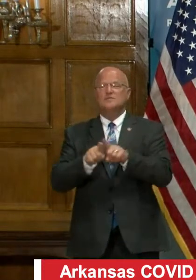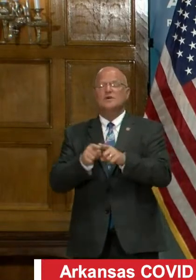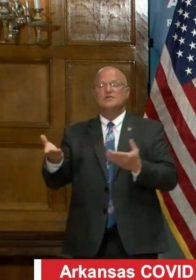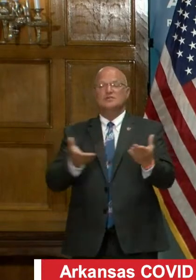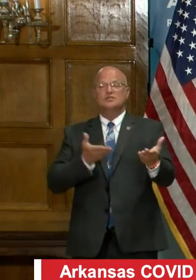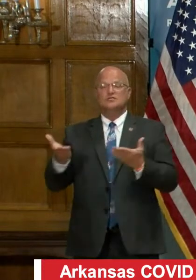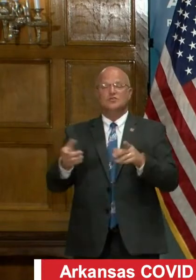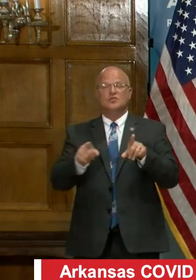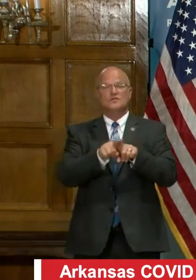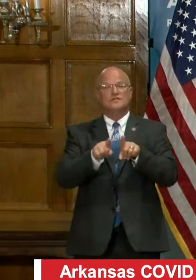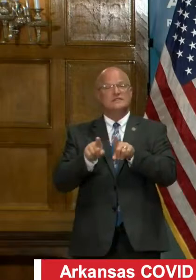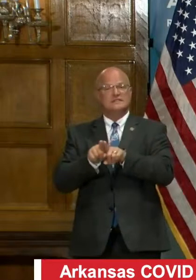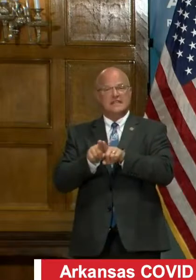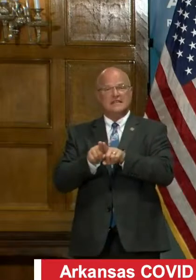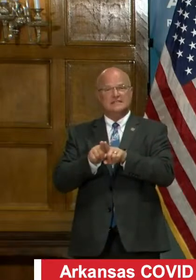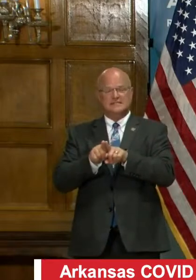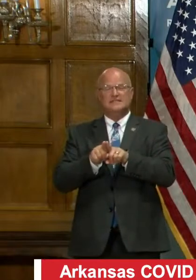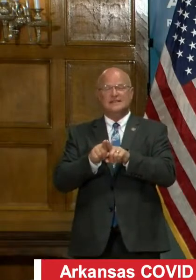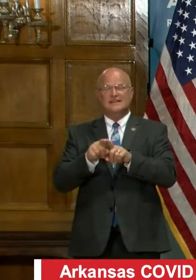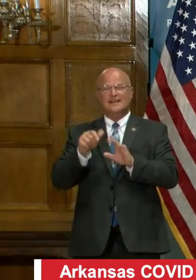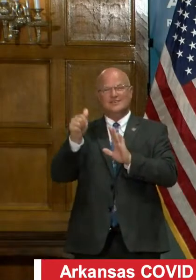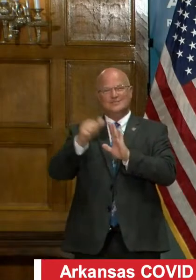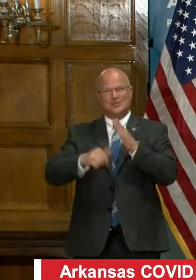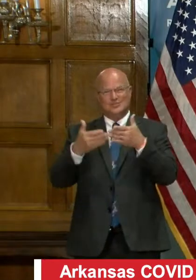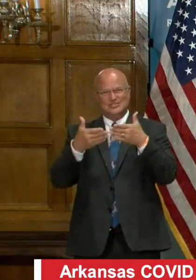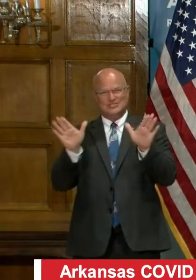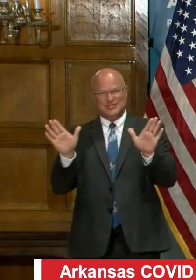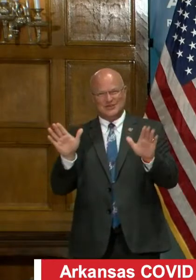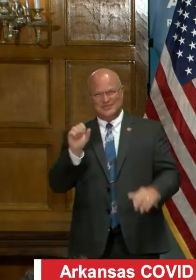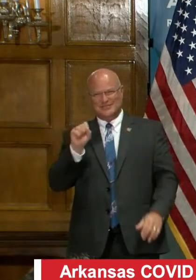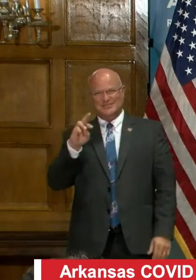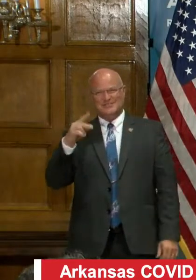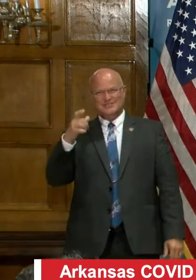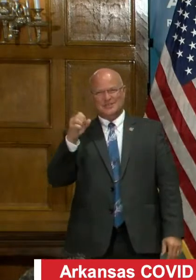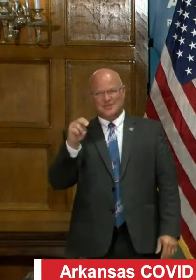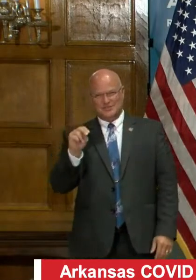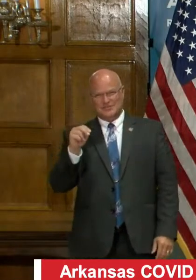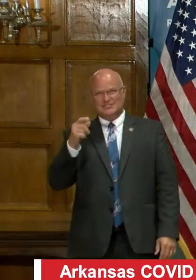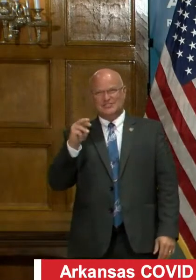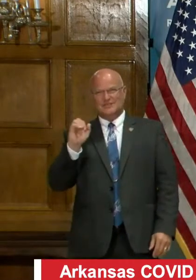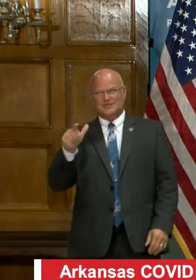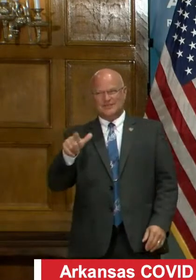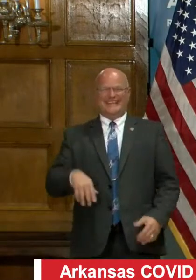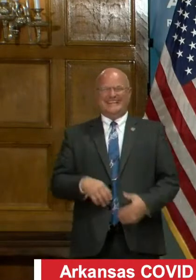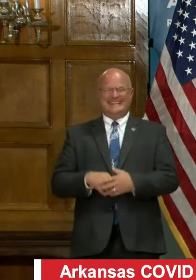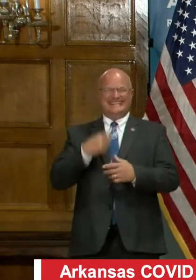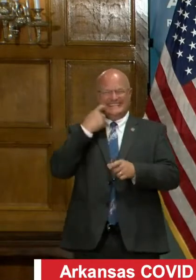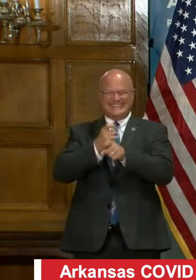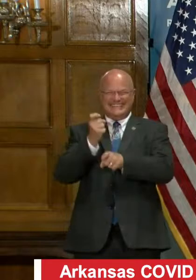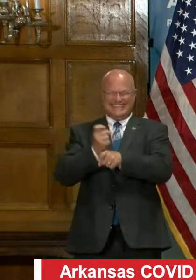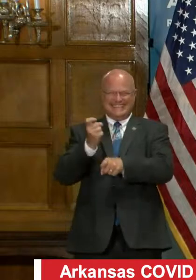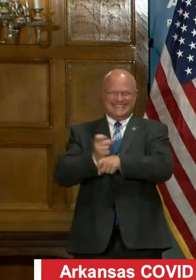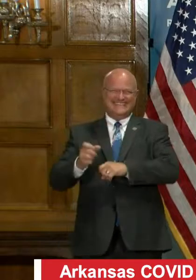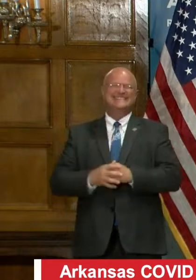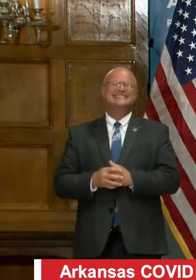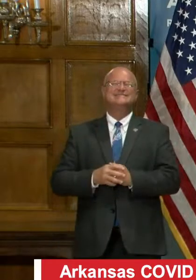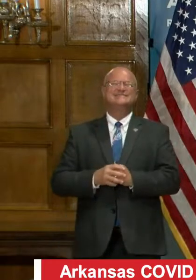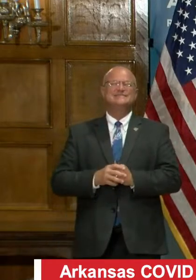as Surgeon General. Didn't want to elevate you too high.